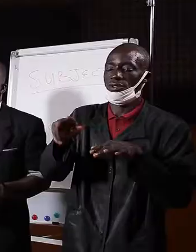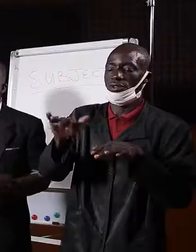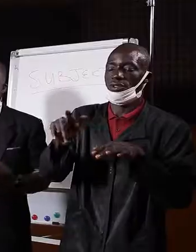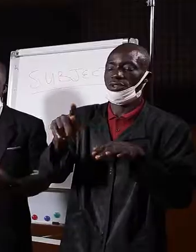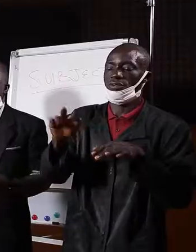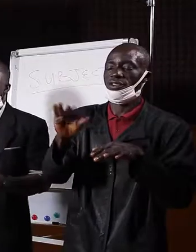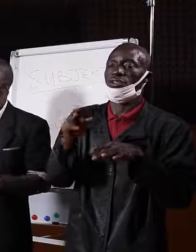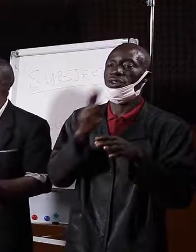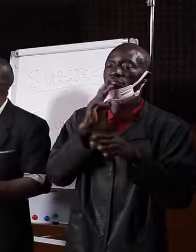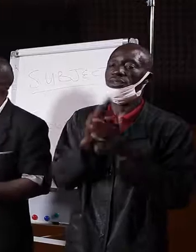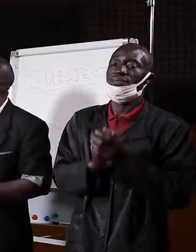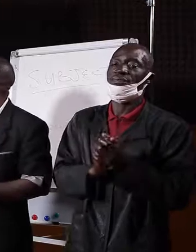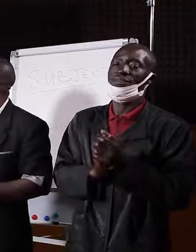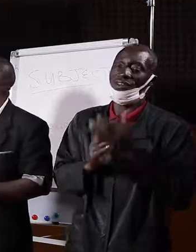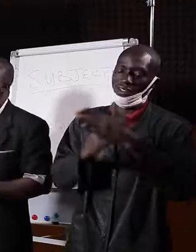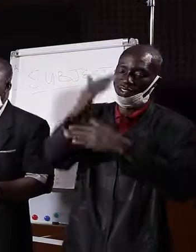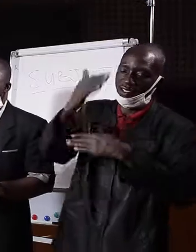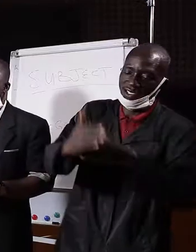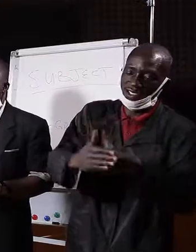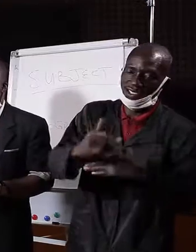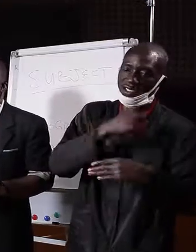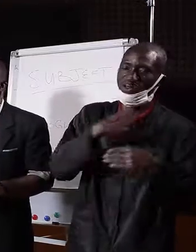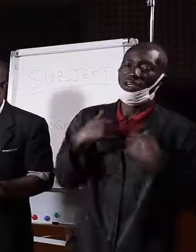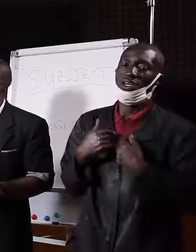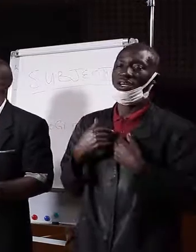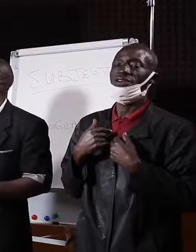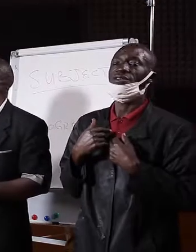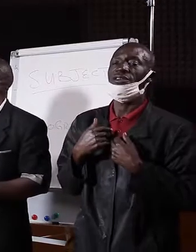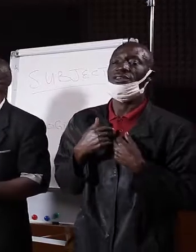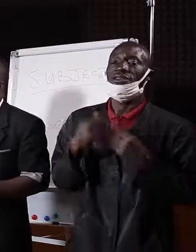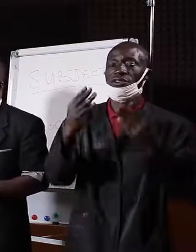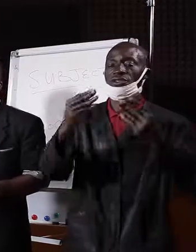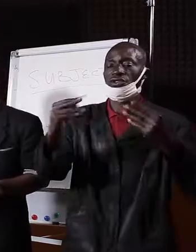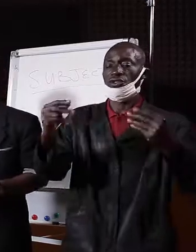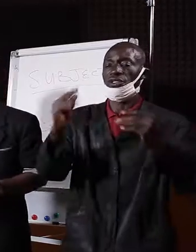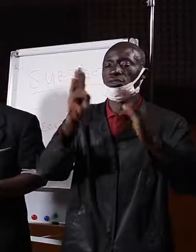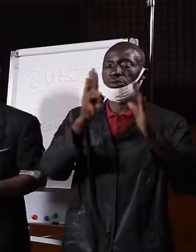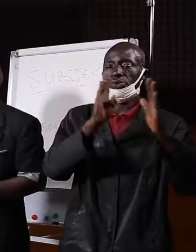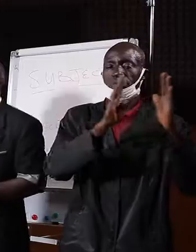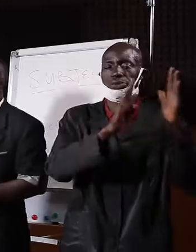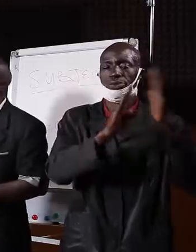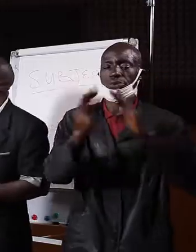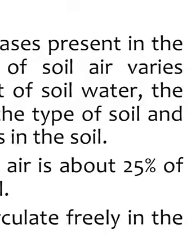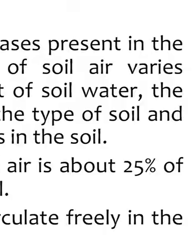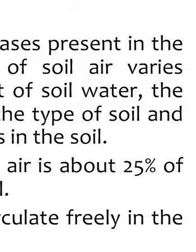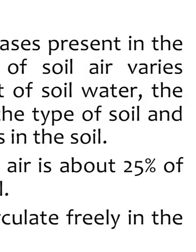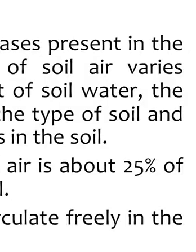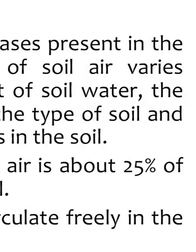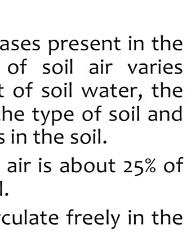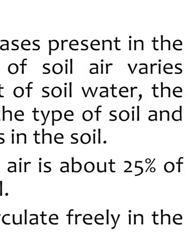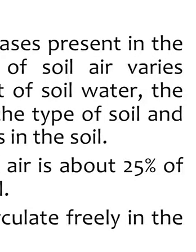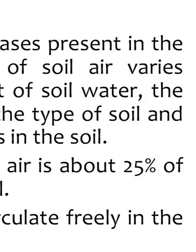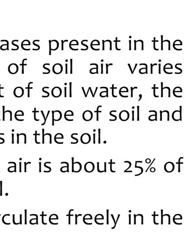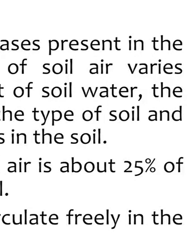Next is soil air, which is number 4 component of soil.